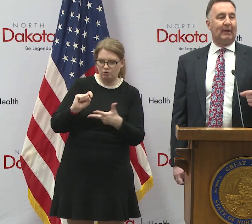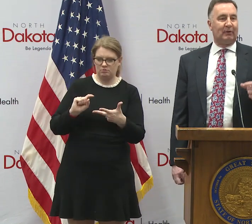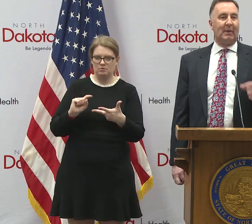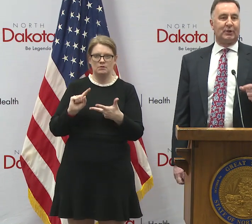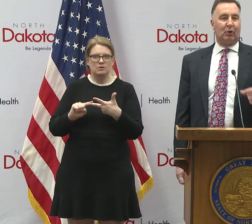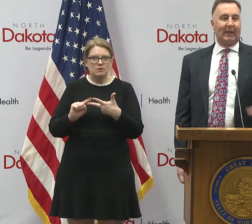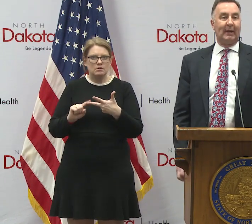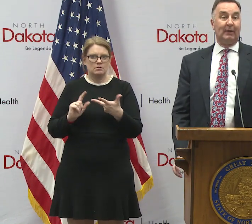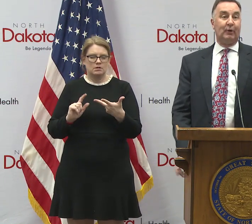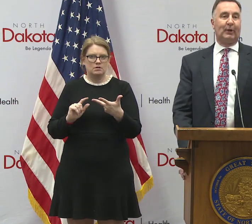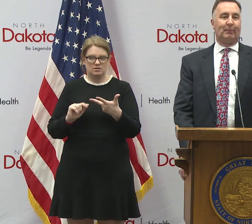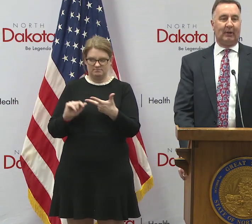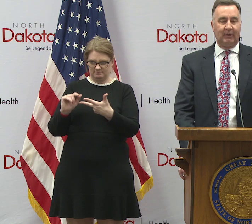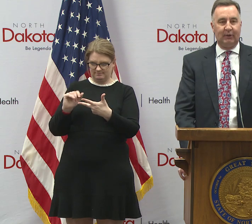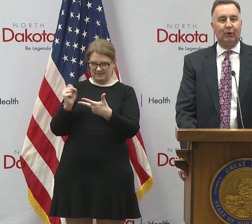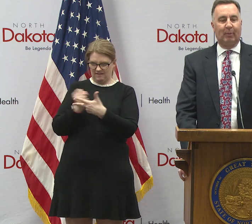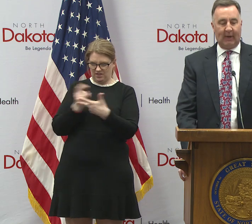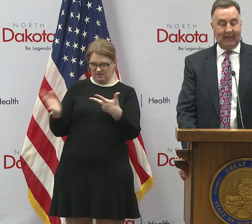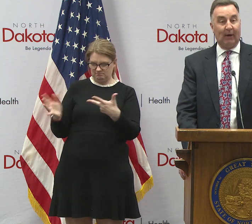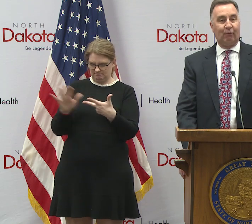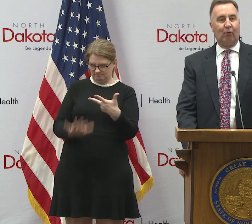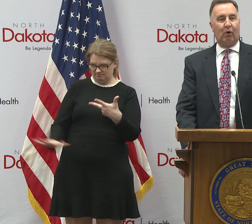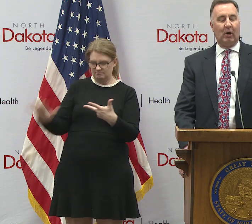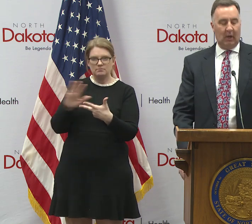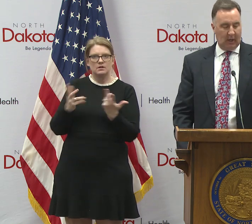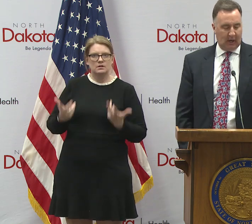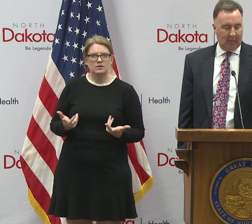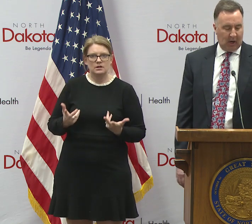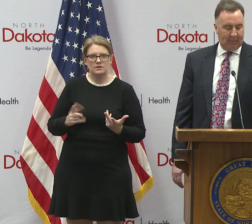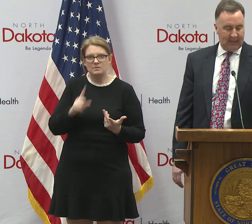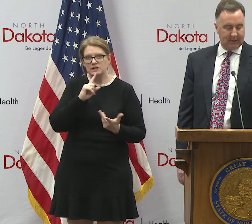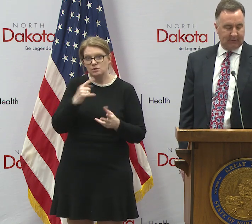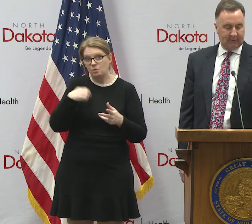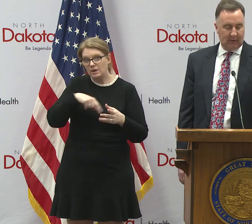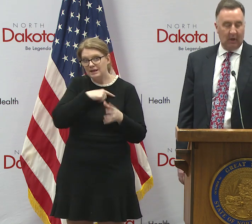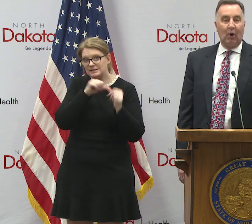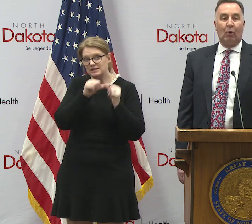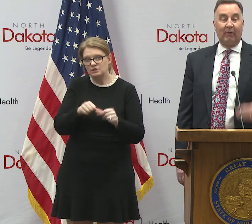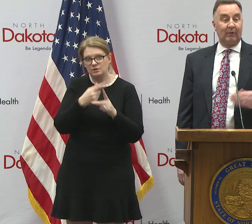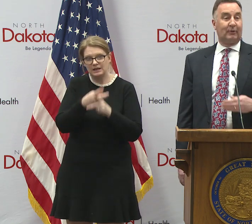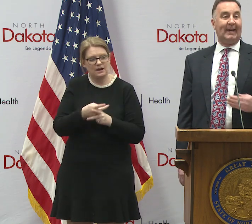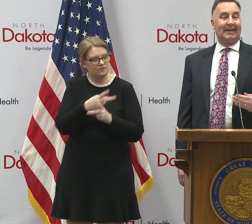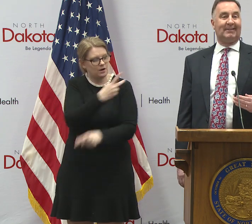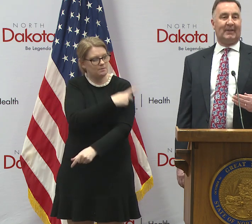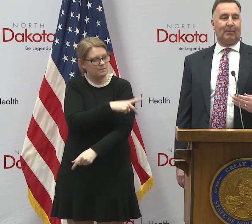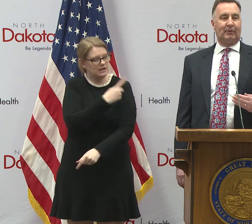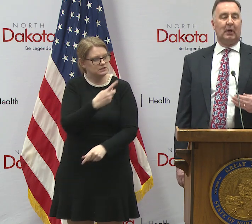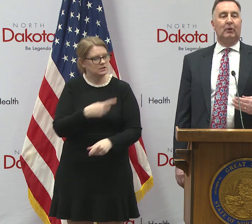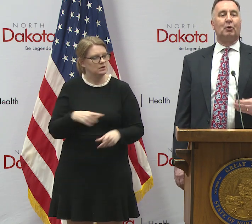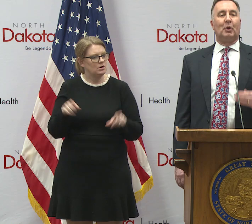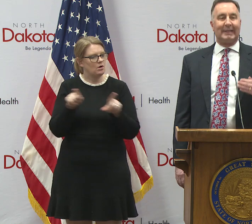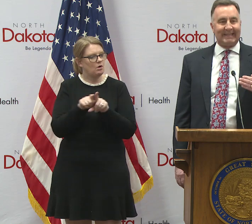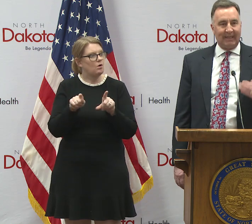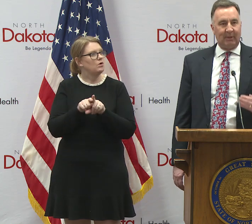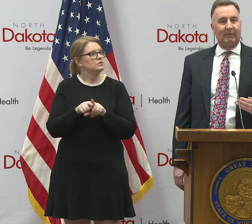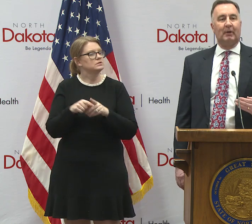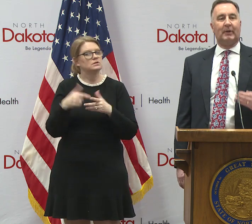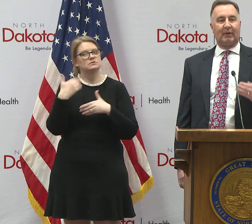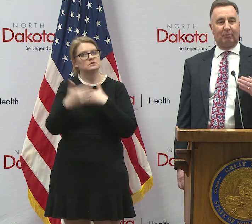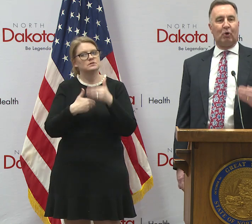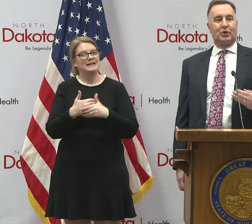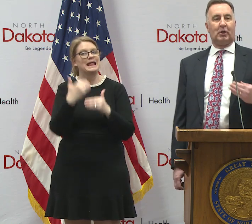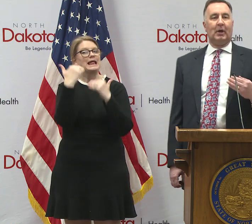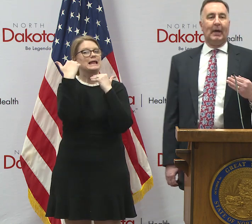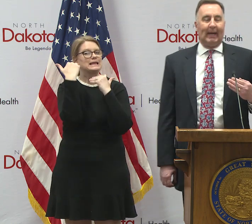those things to make sure we can continue to care for our patients. We've also taken steps to limit